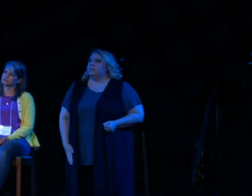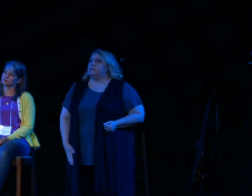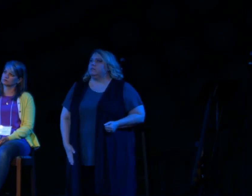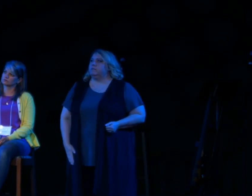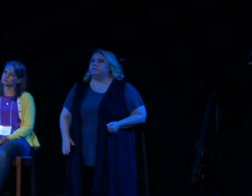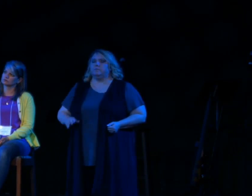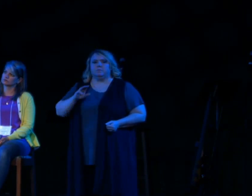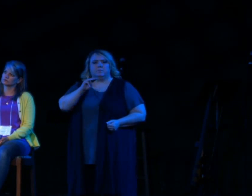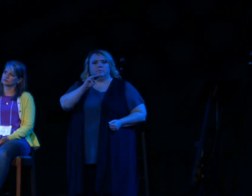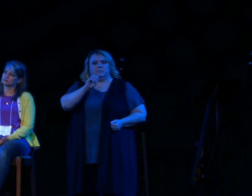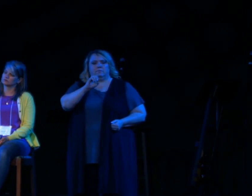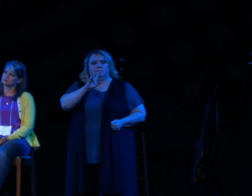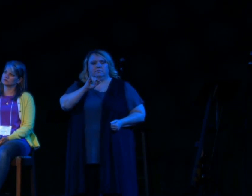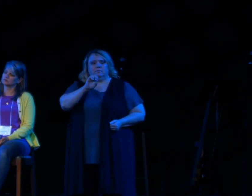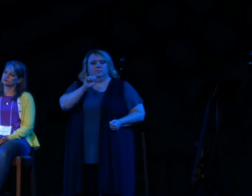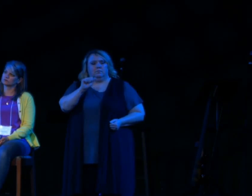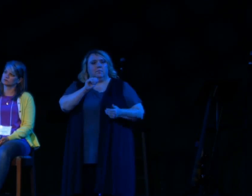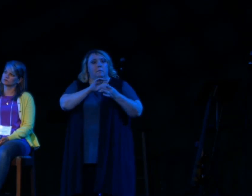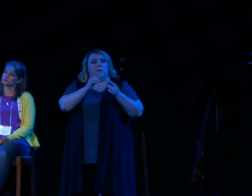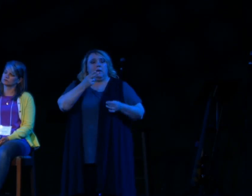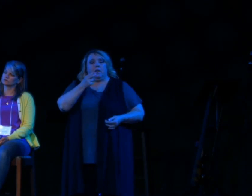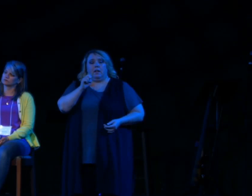Melissa mentioned Hebrews 11.